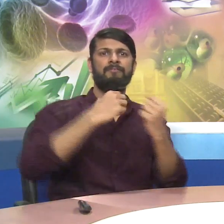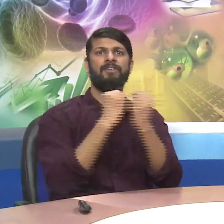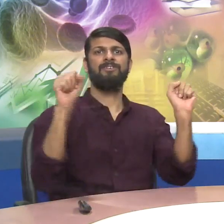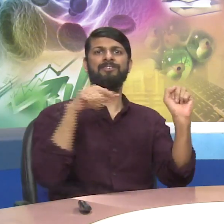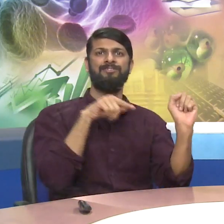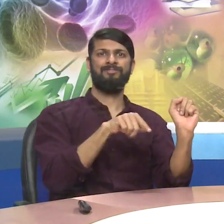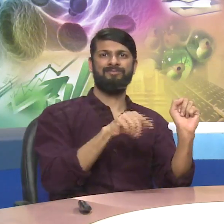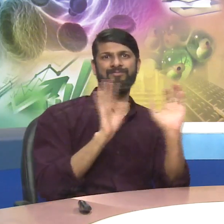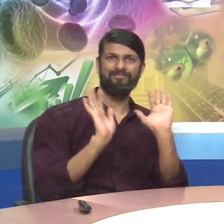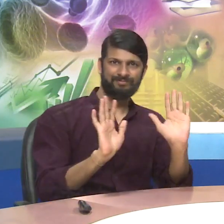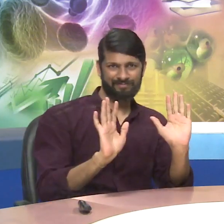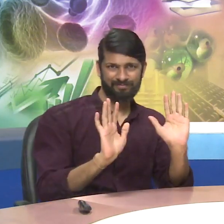From that day,